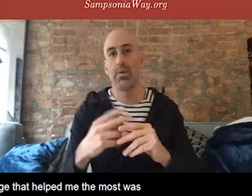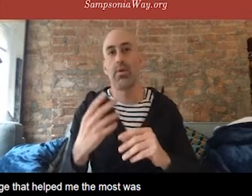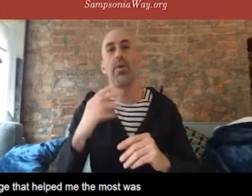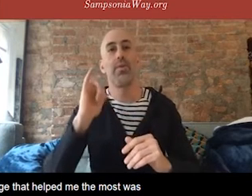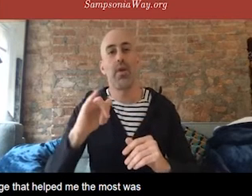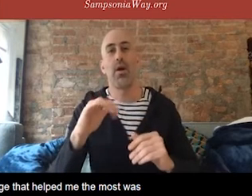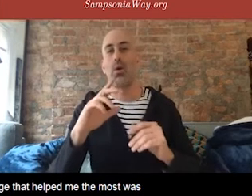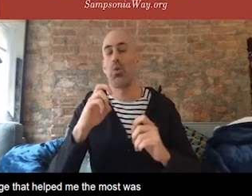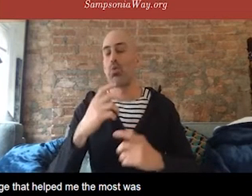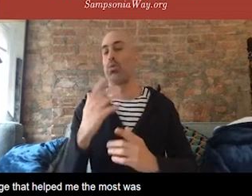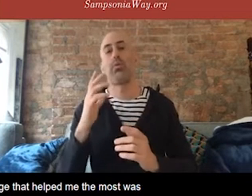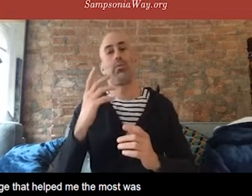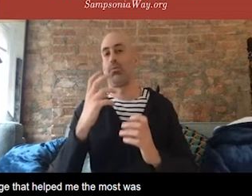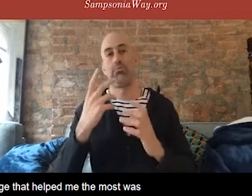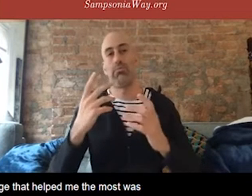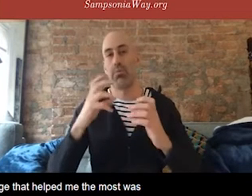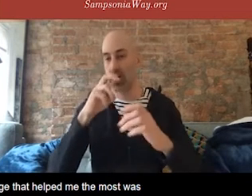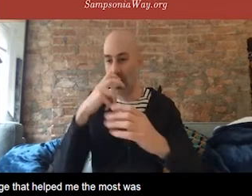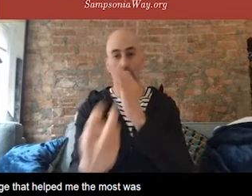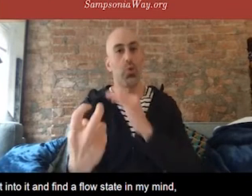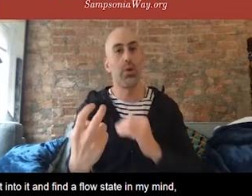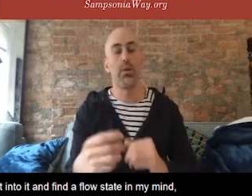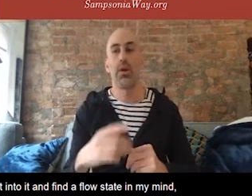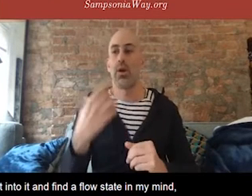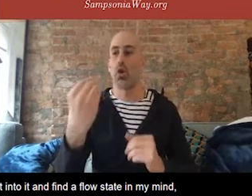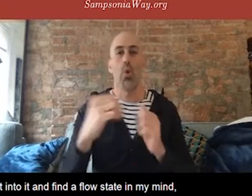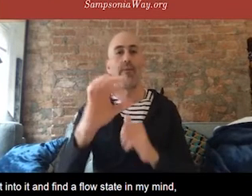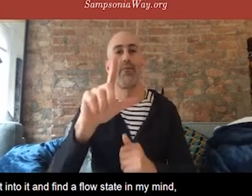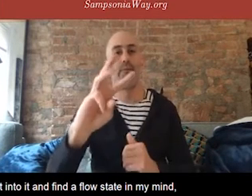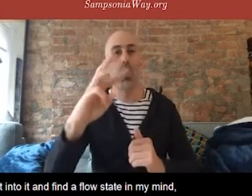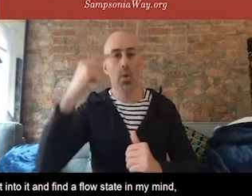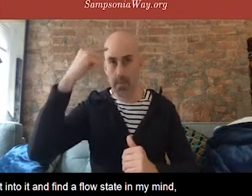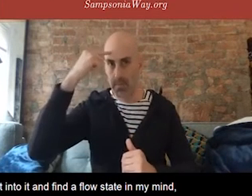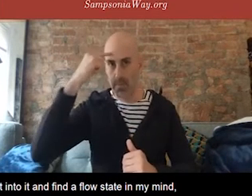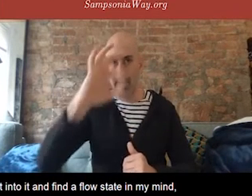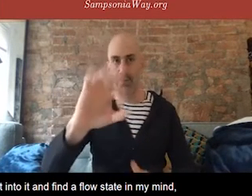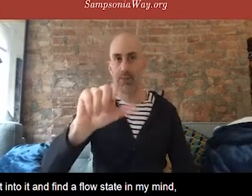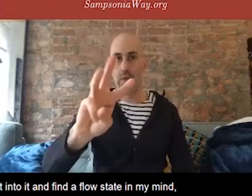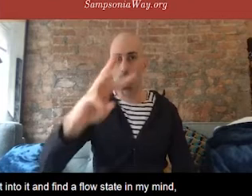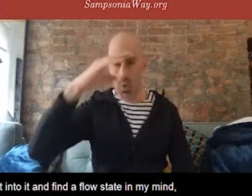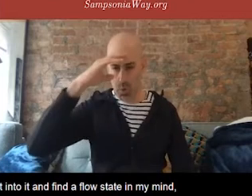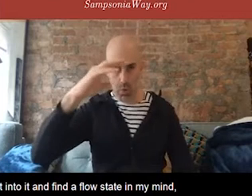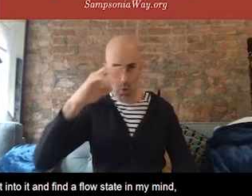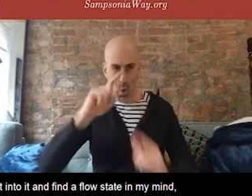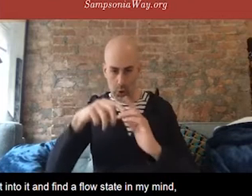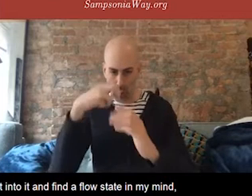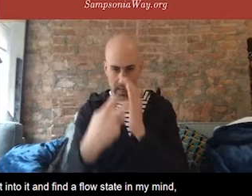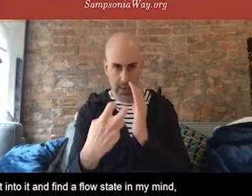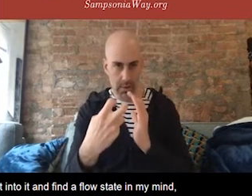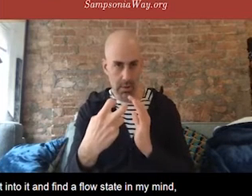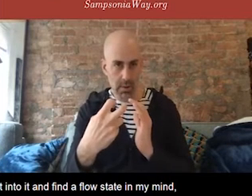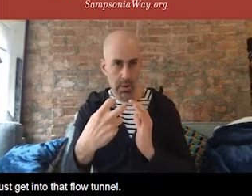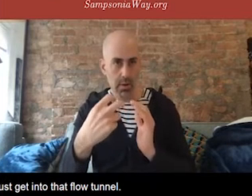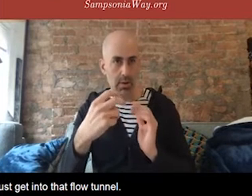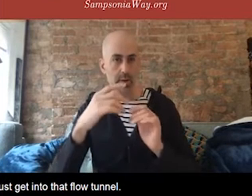But the point of the real perspective change that helped me the most was just knowing that I had to have fun and to just get into it and find a flow